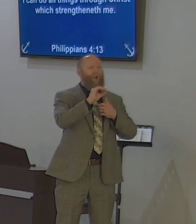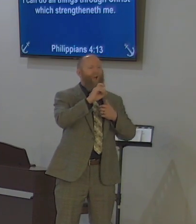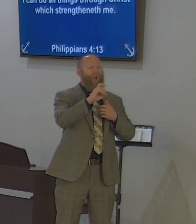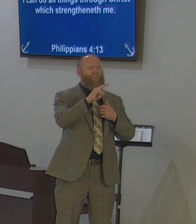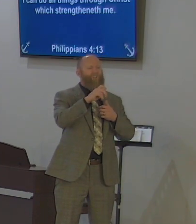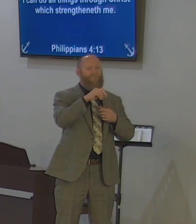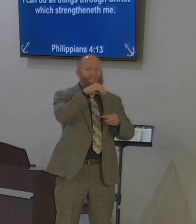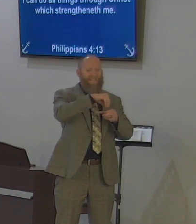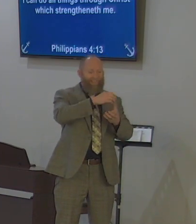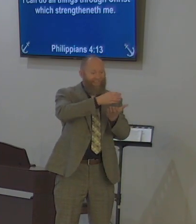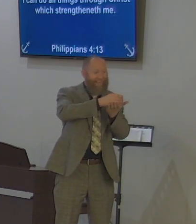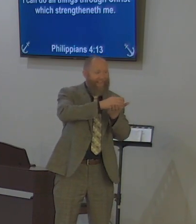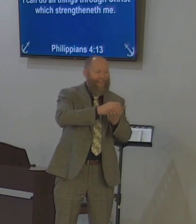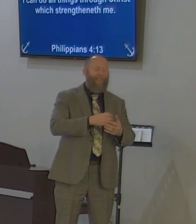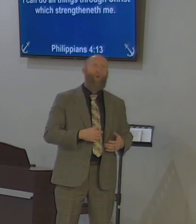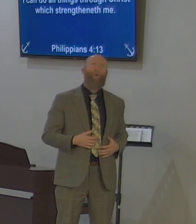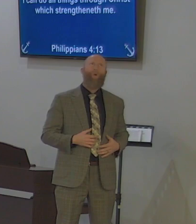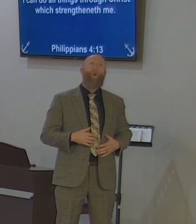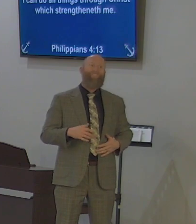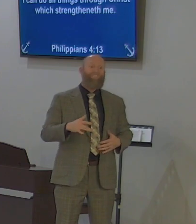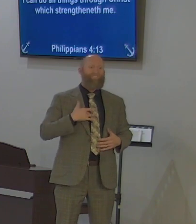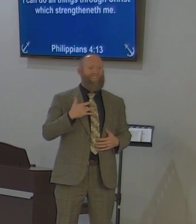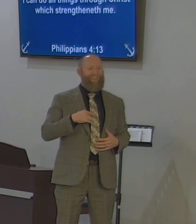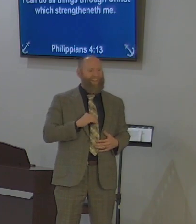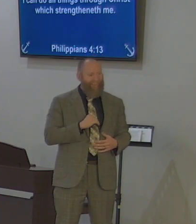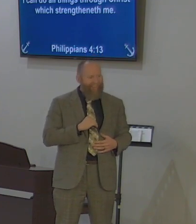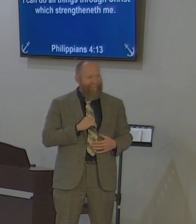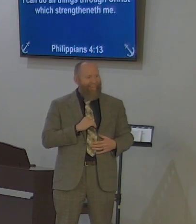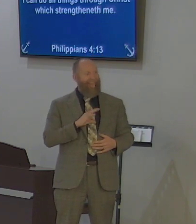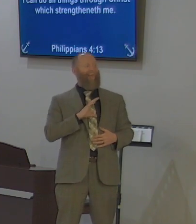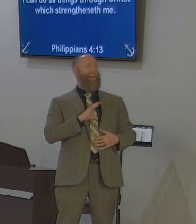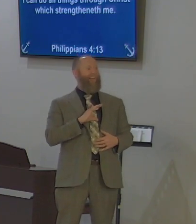You can buy those little portable oxygen cans, you know, they got a little mouthpiece on them.